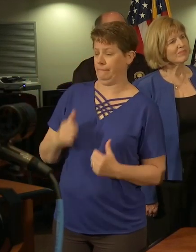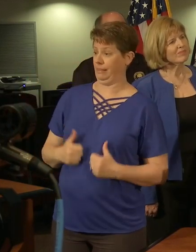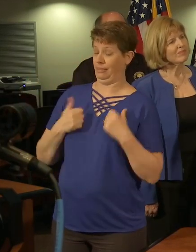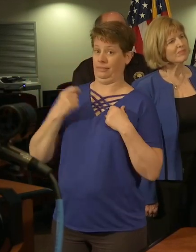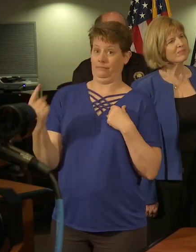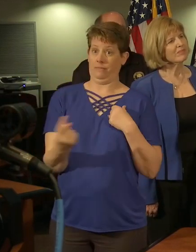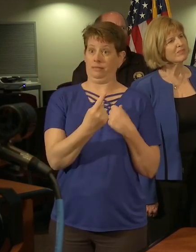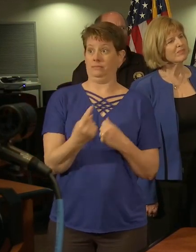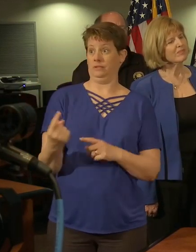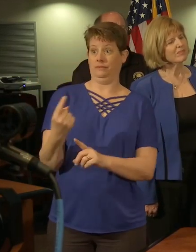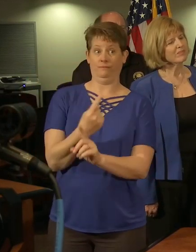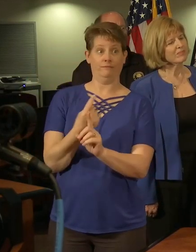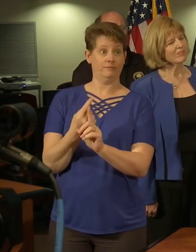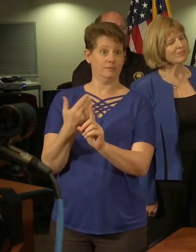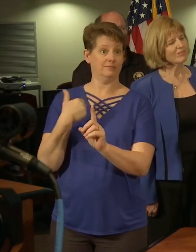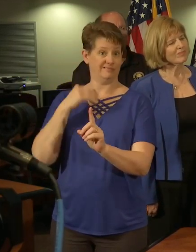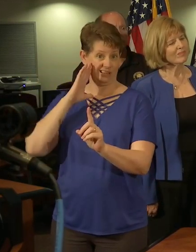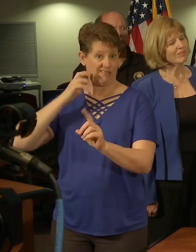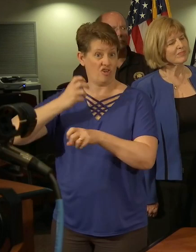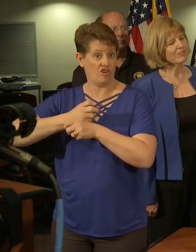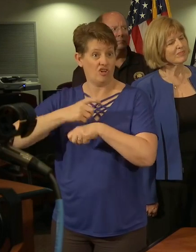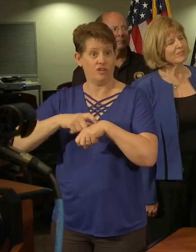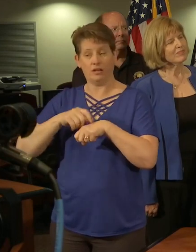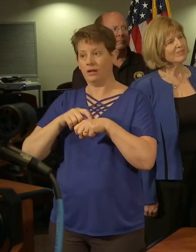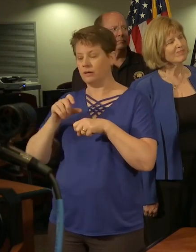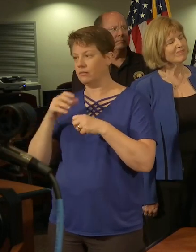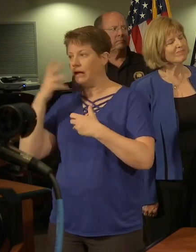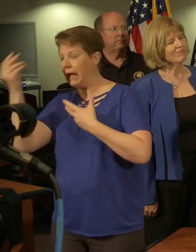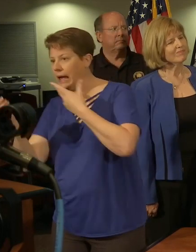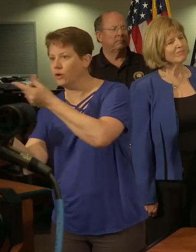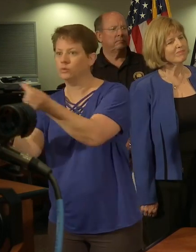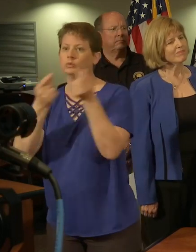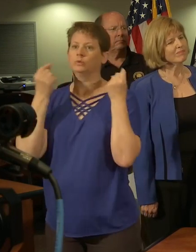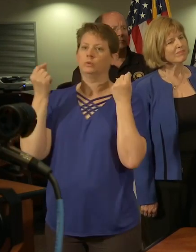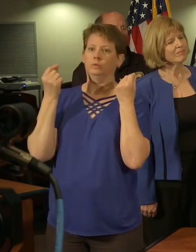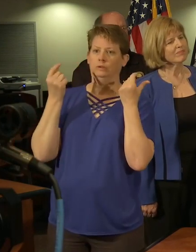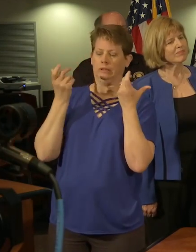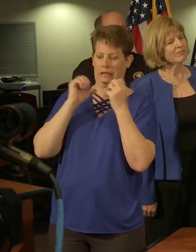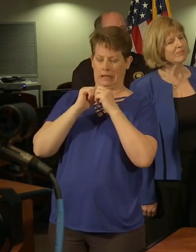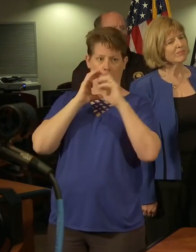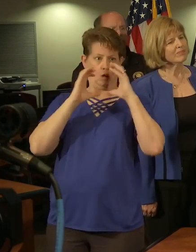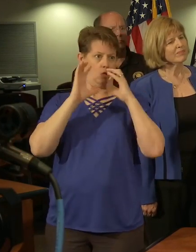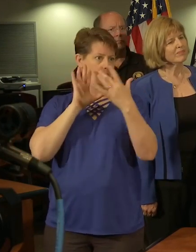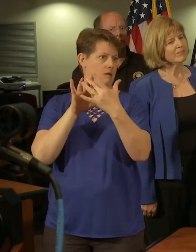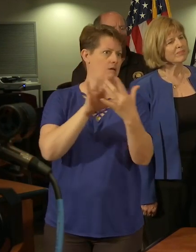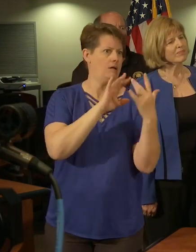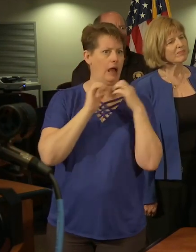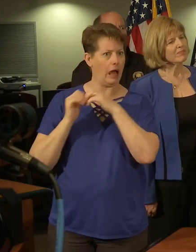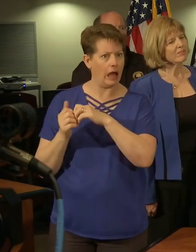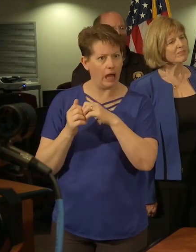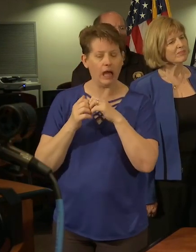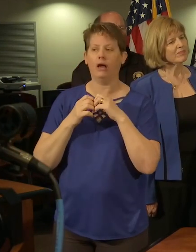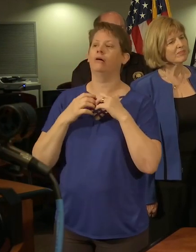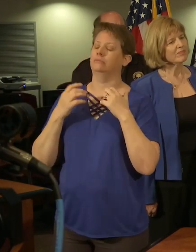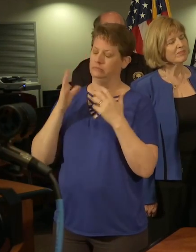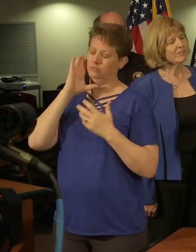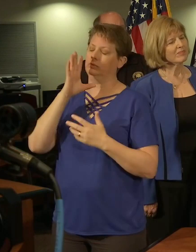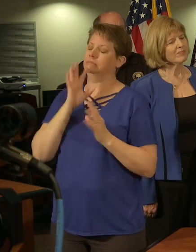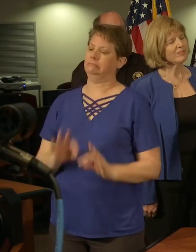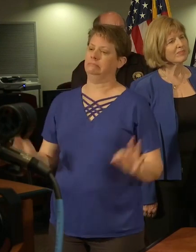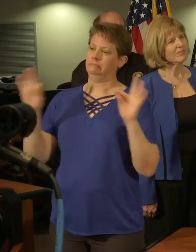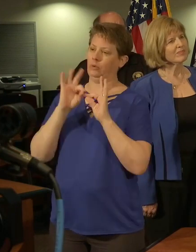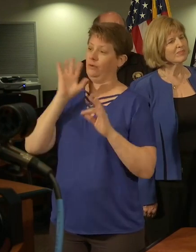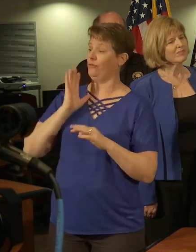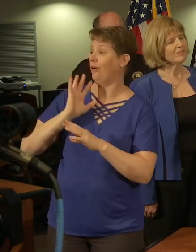by themselves, have trouble getting around, have difficulty communicating, and this is an excellent thing for